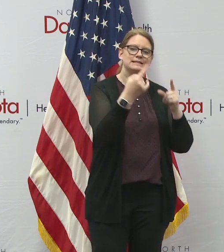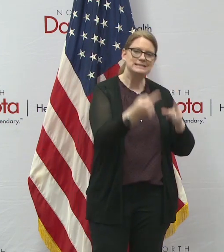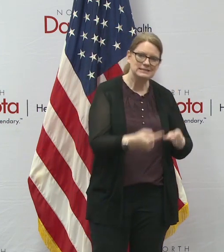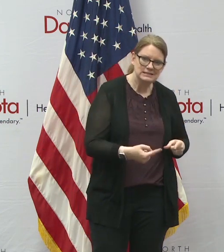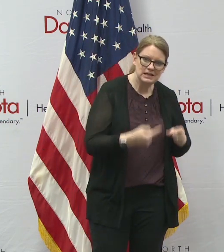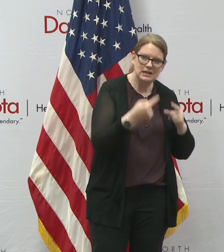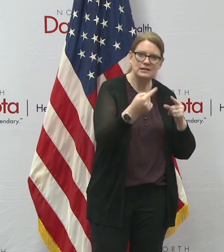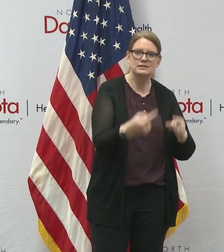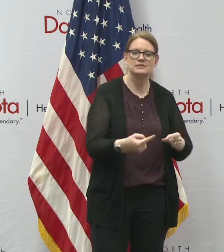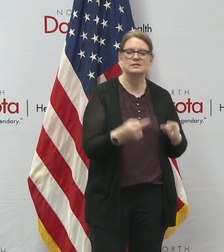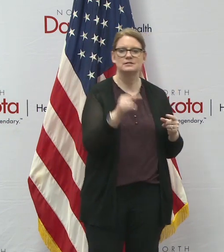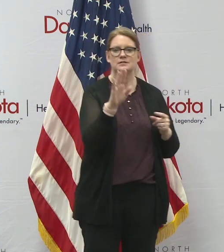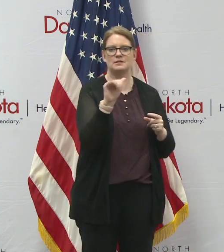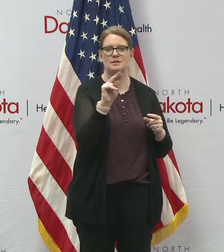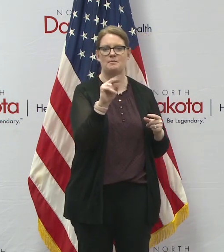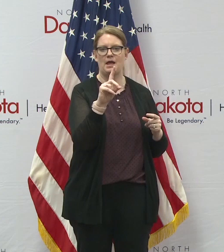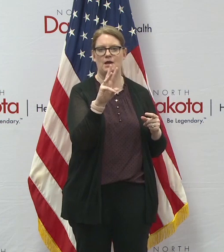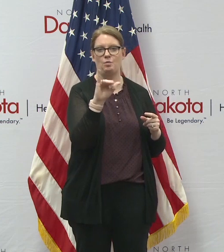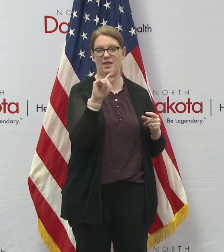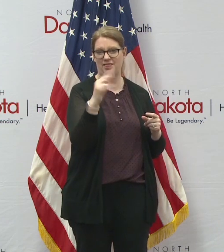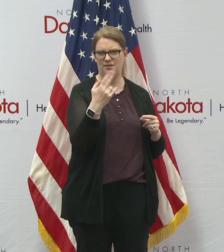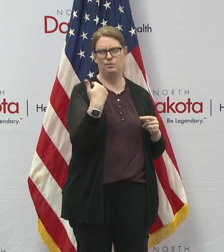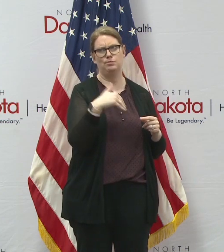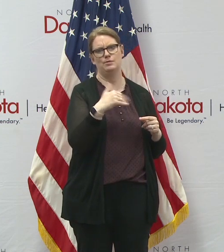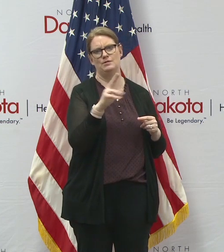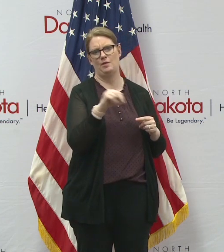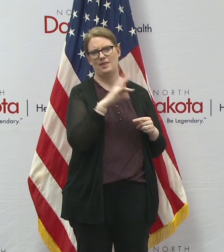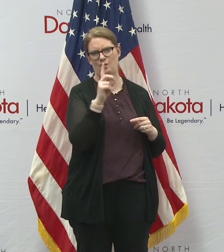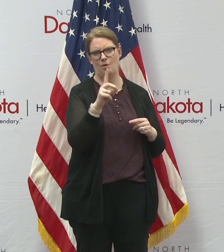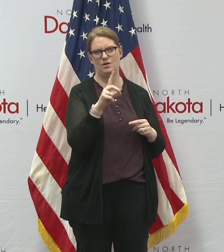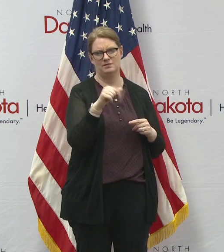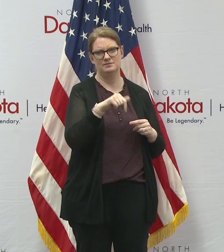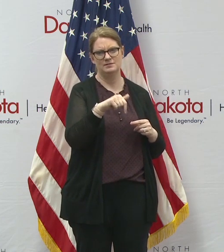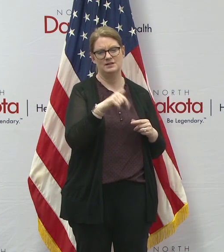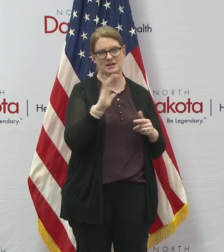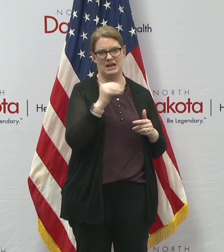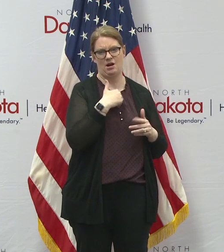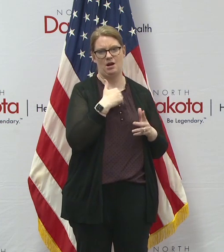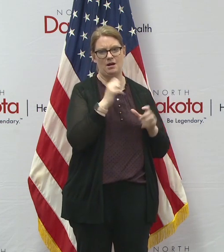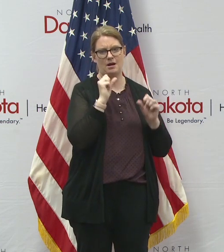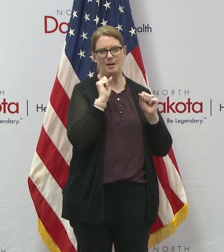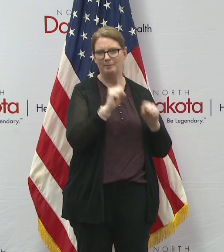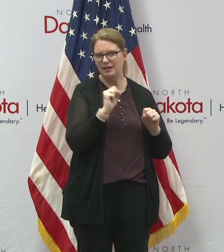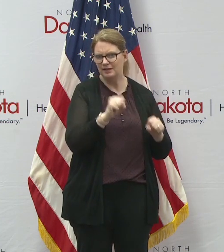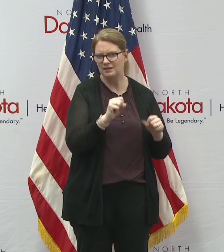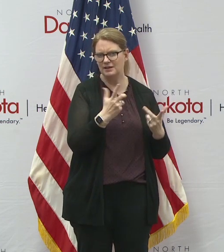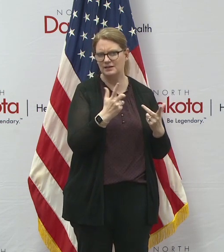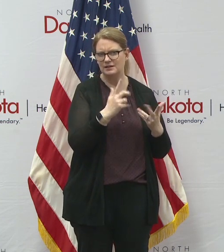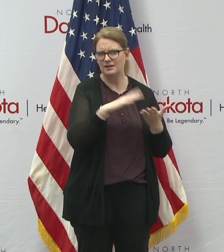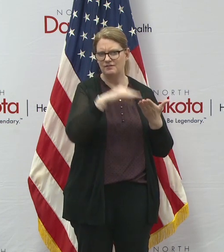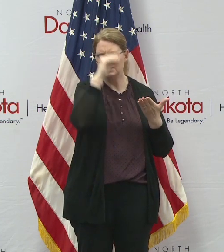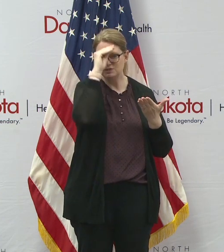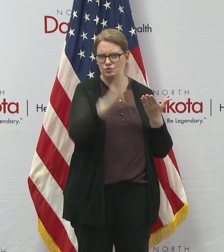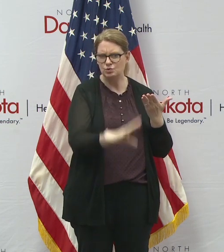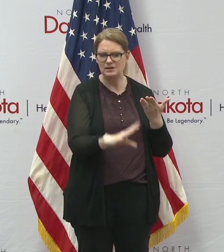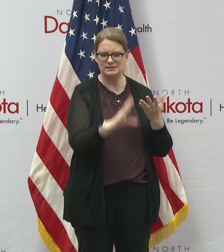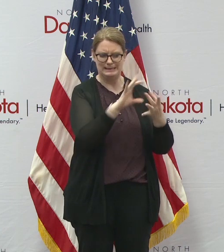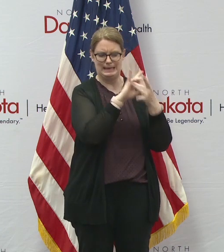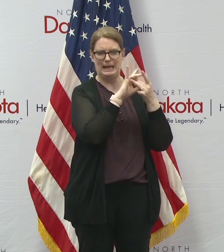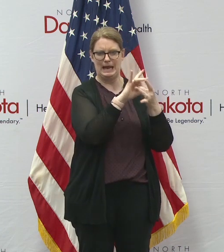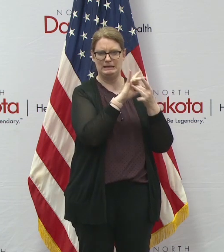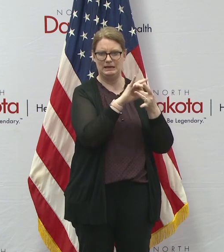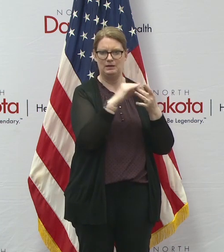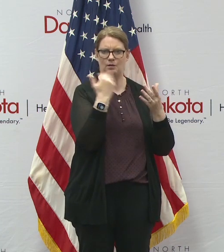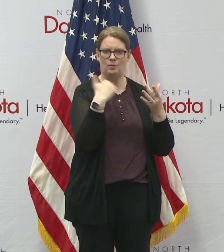much in the bandwidth. I mean, we're so grateful in North Dakota. North Dakota, I think, leads the nation in our ability to have our students connected. In